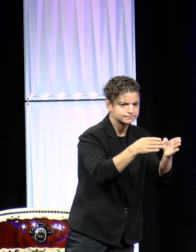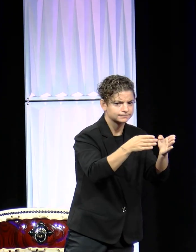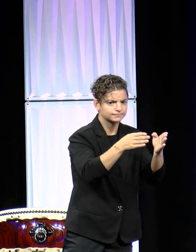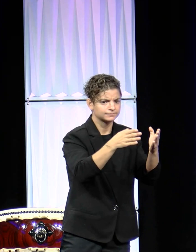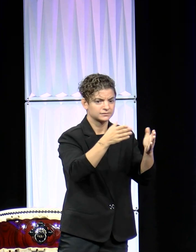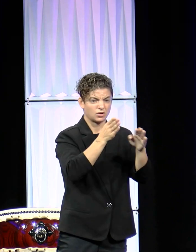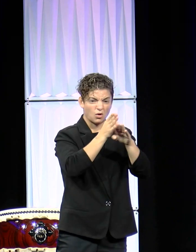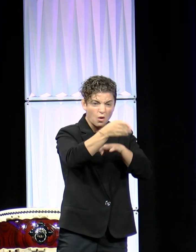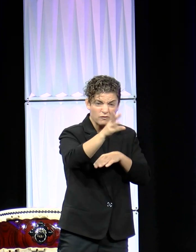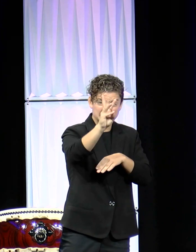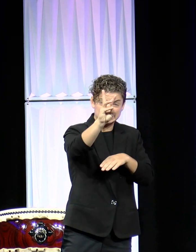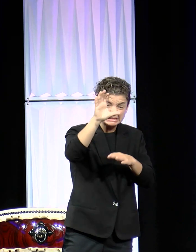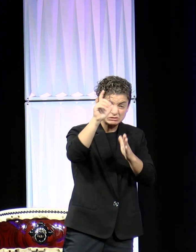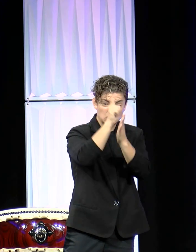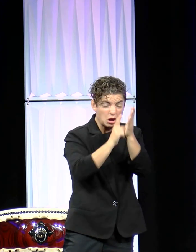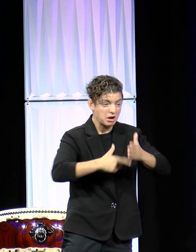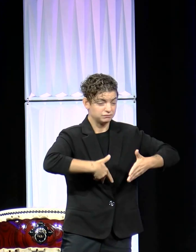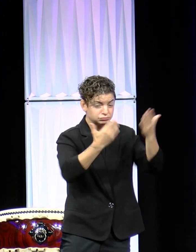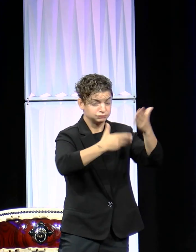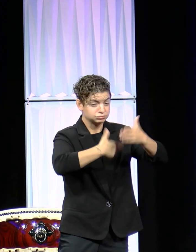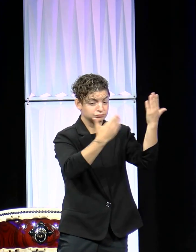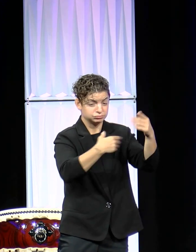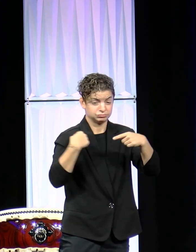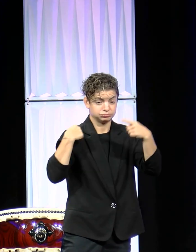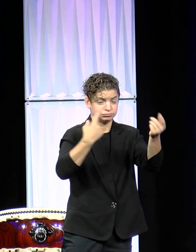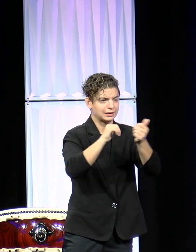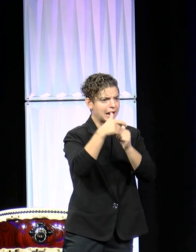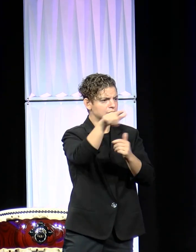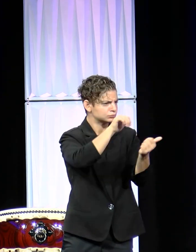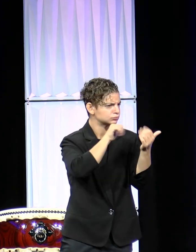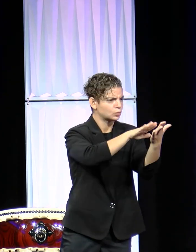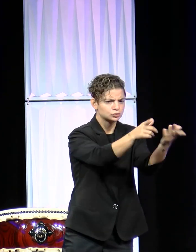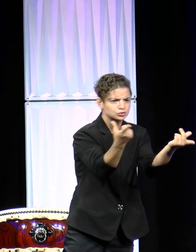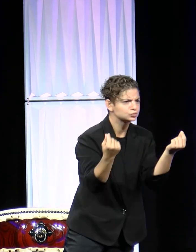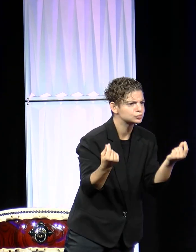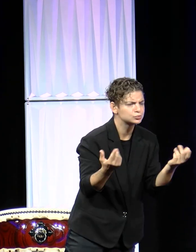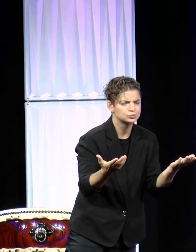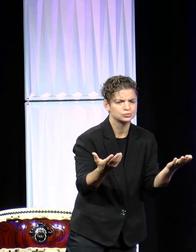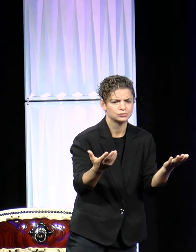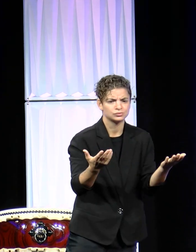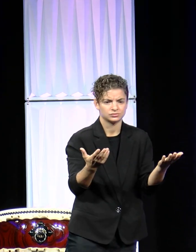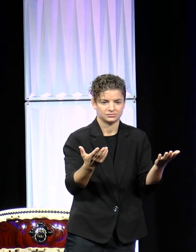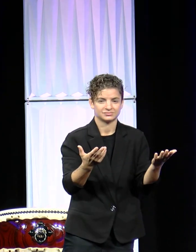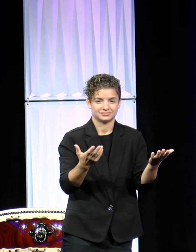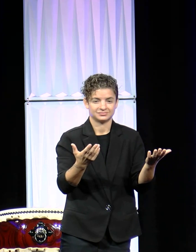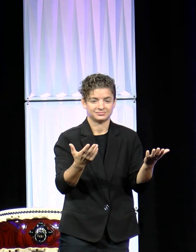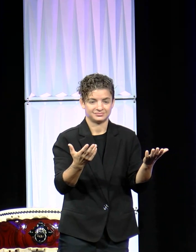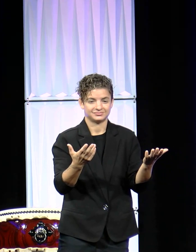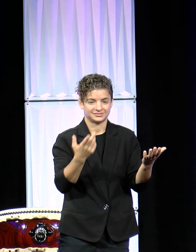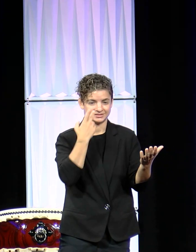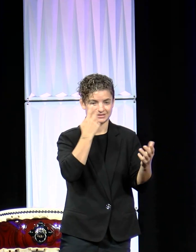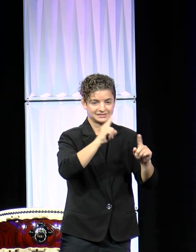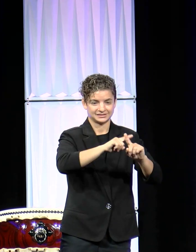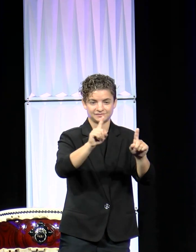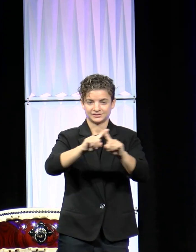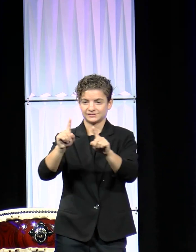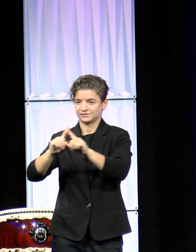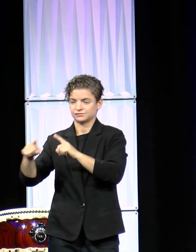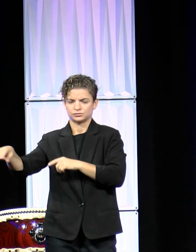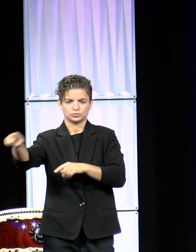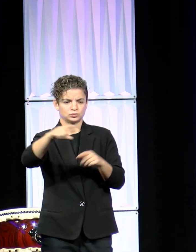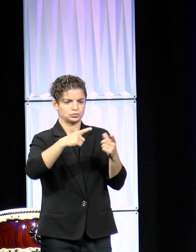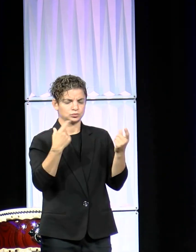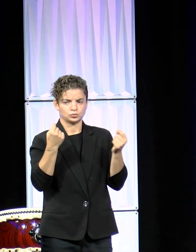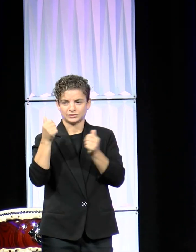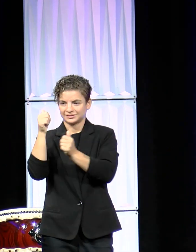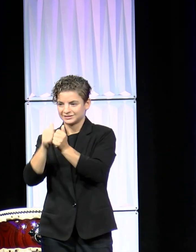pieces of legislation that is affecting their livelihoods and well-being? What are you doing for each and every one